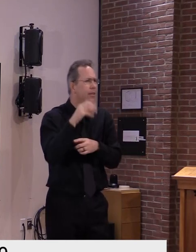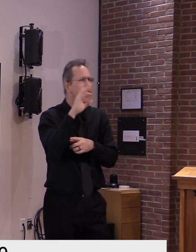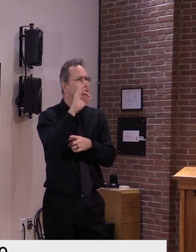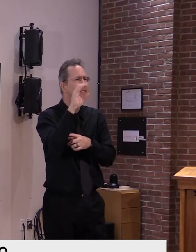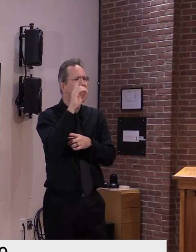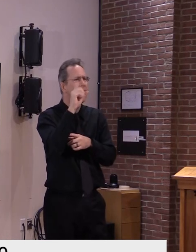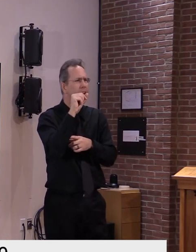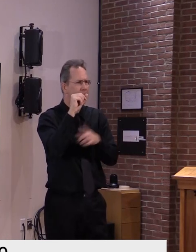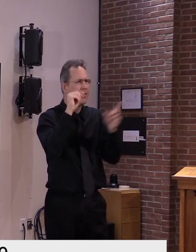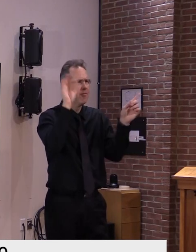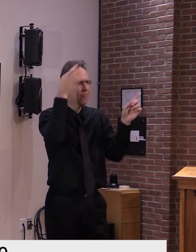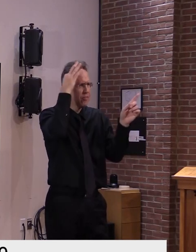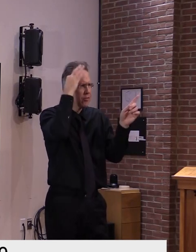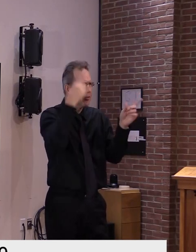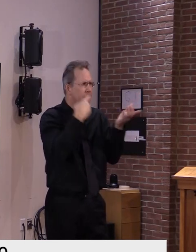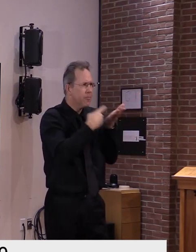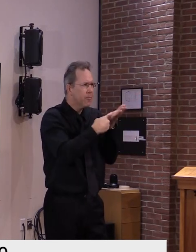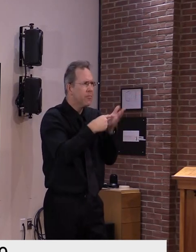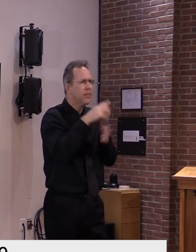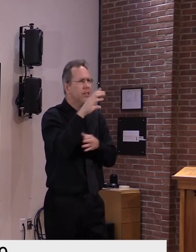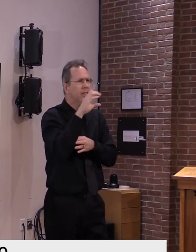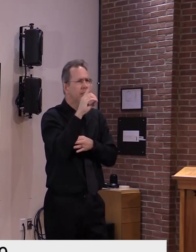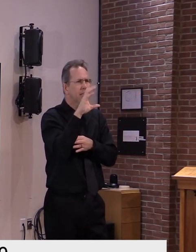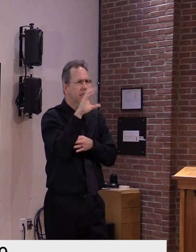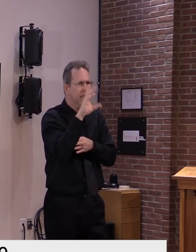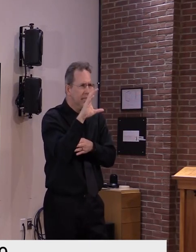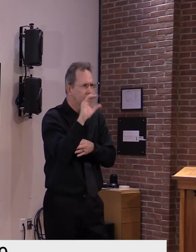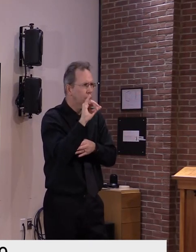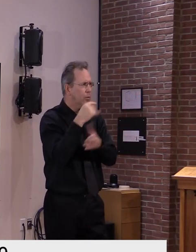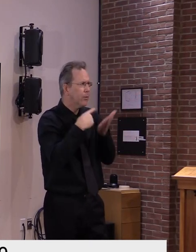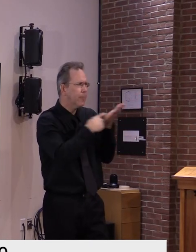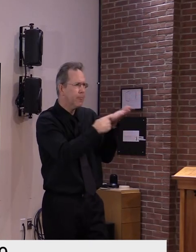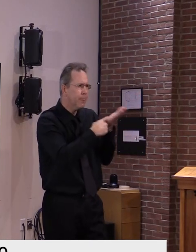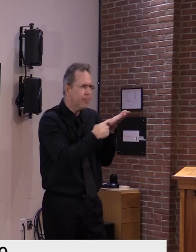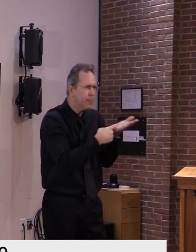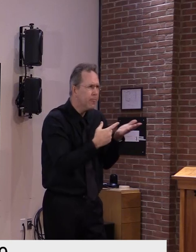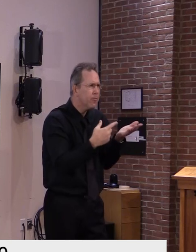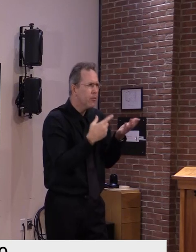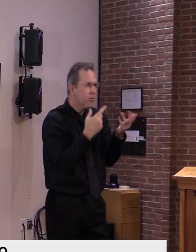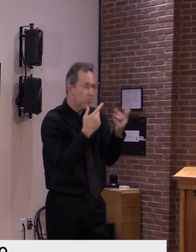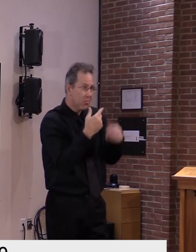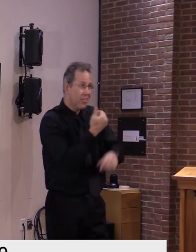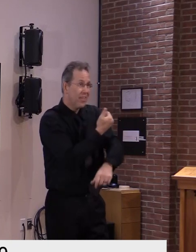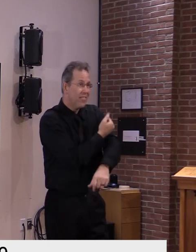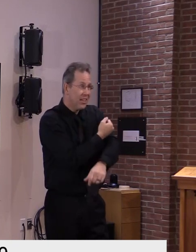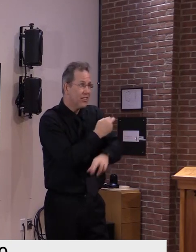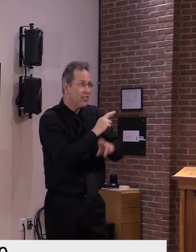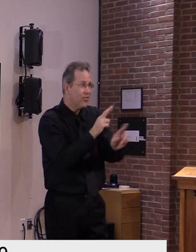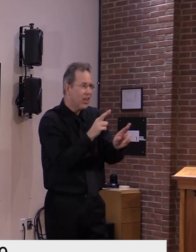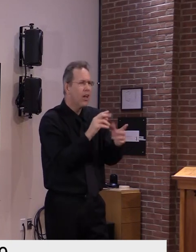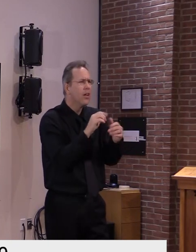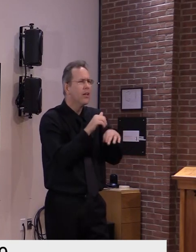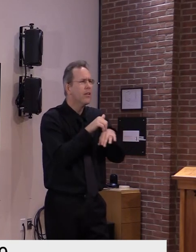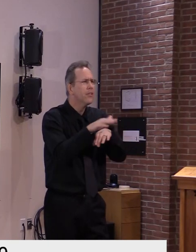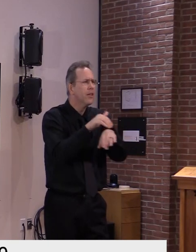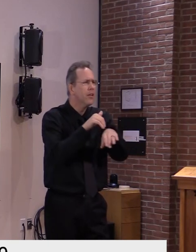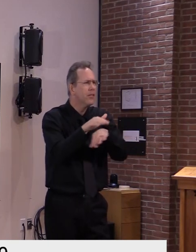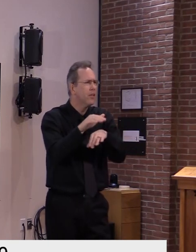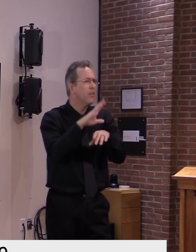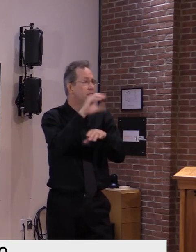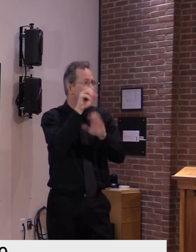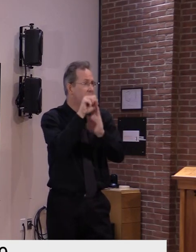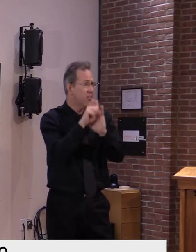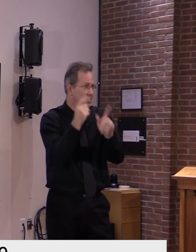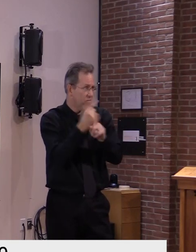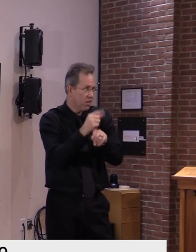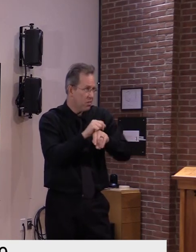vaccine distribution at the national and state levels has increased and evolved. The news about vaccines have